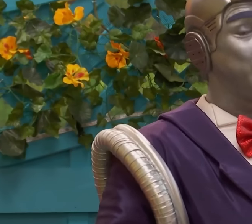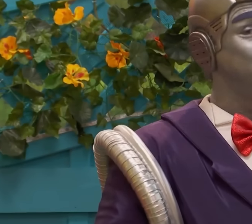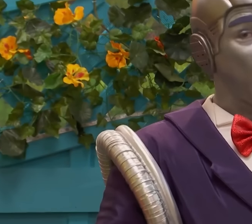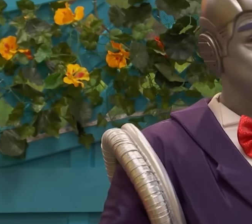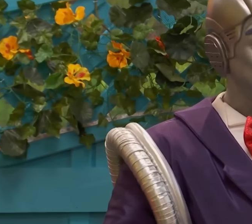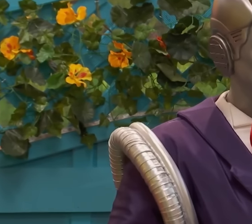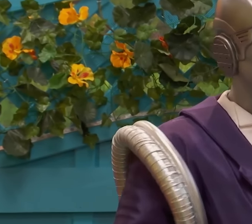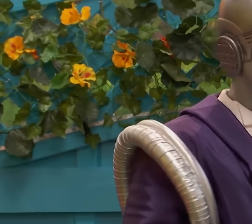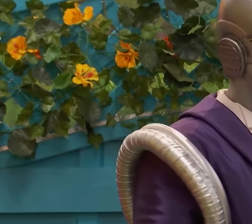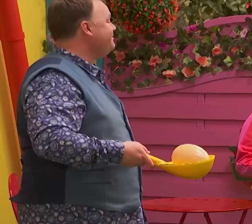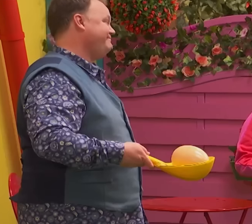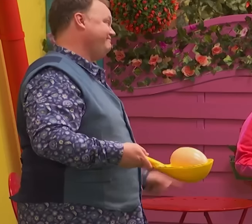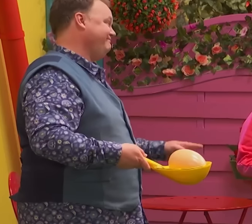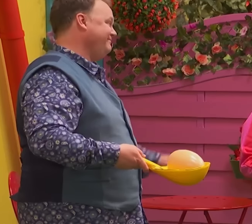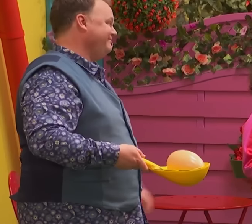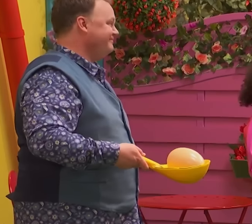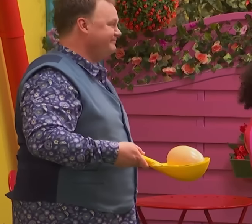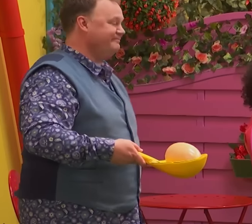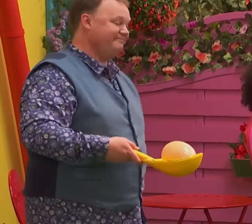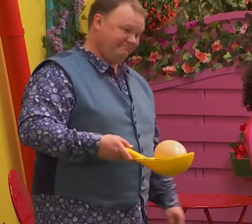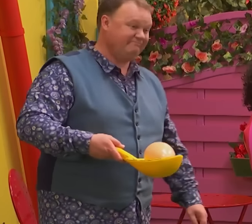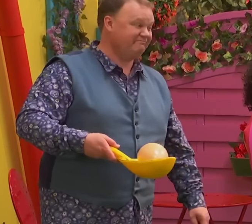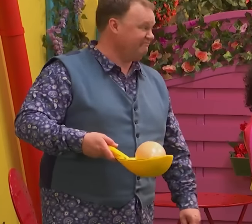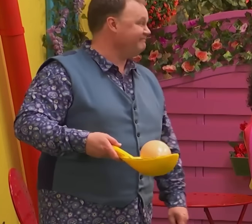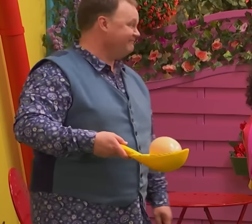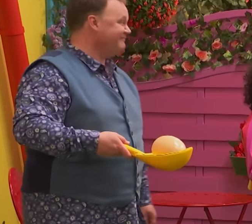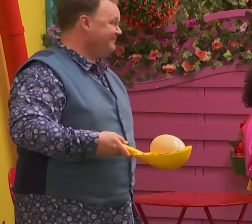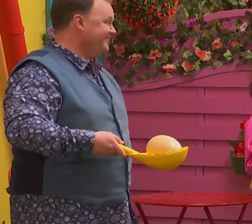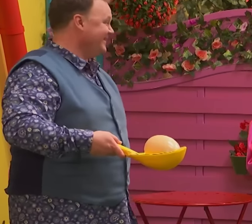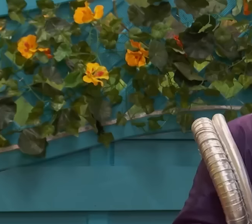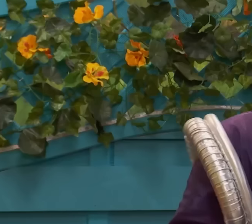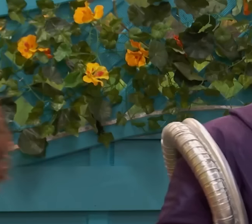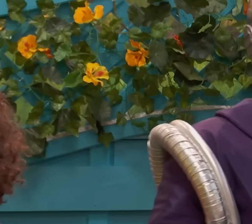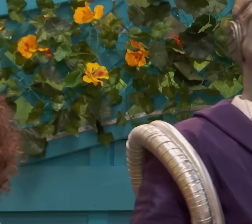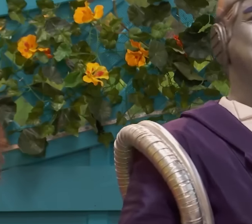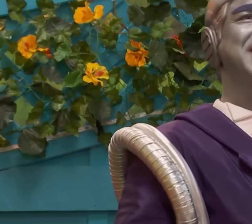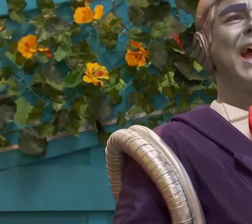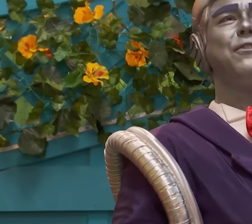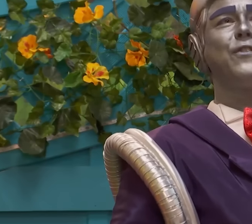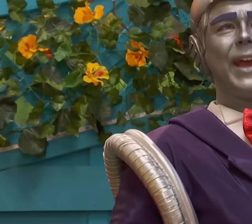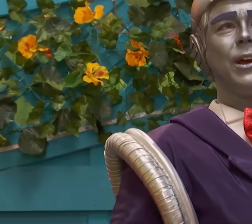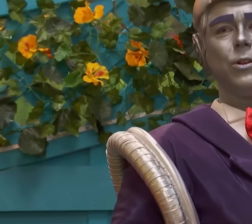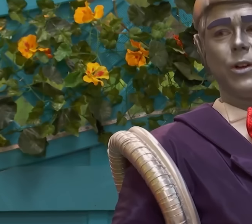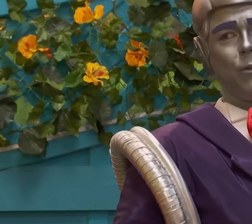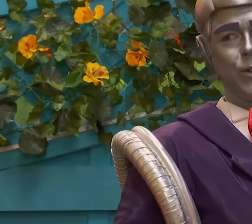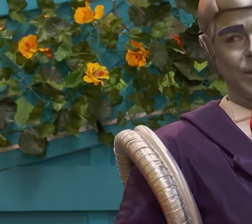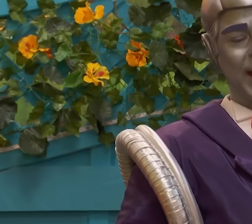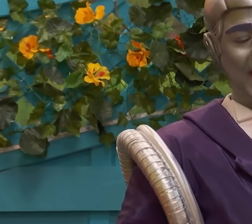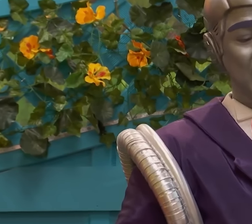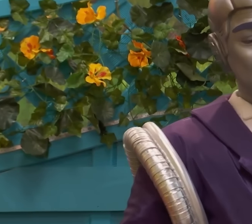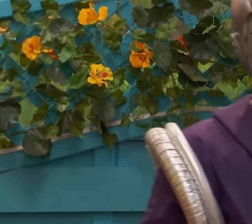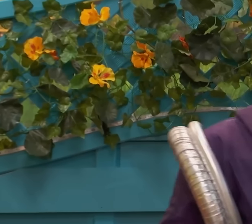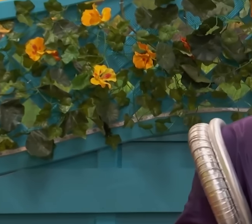will not be dropping my egg. Wow, you sound very confident, Robert. Well, that's because I feel confident, Cat. You see,